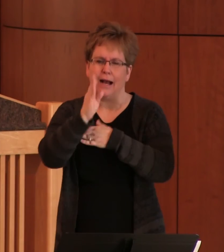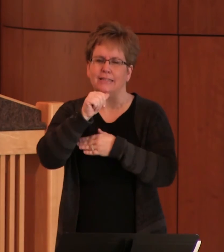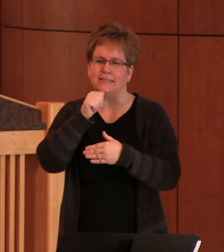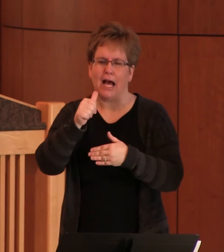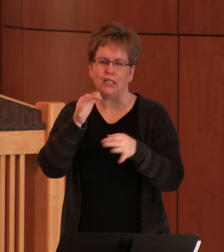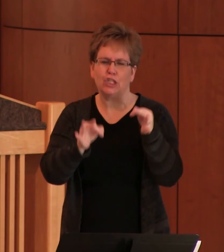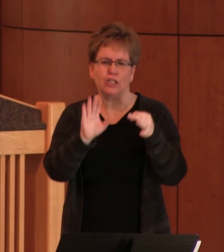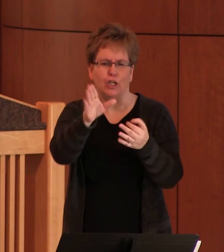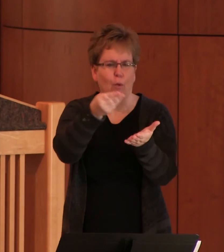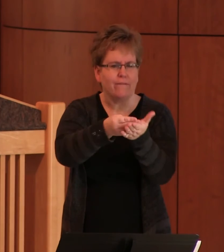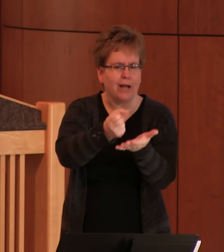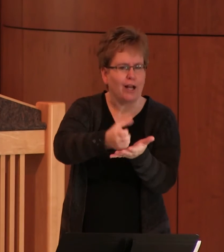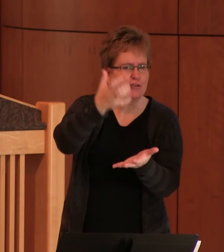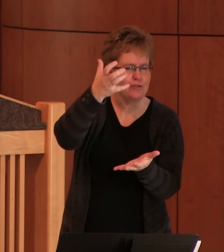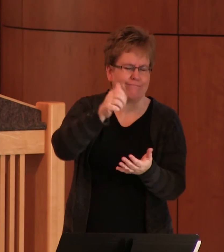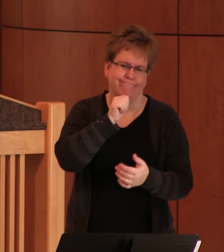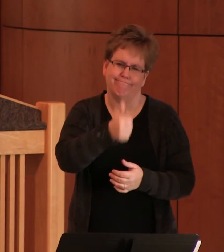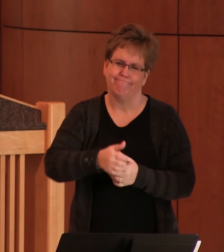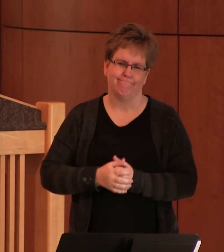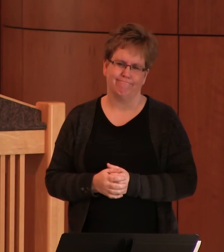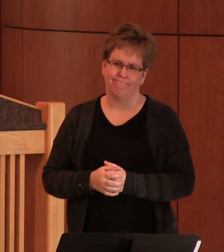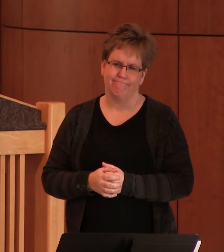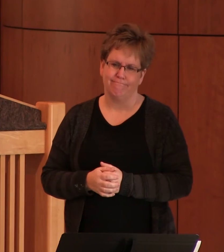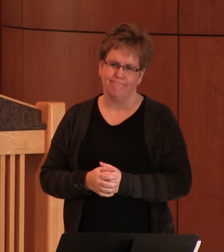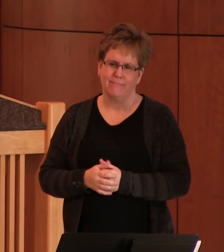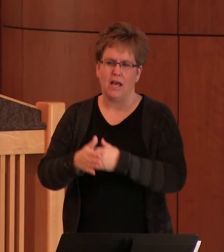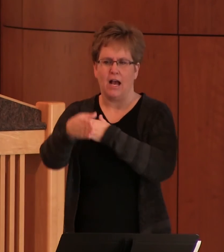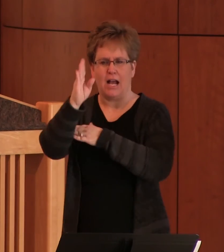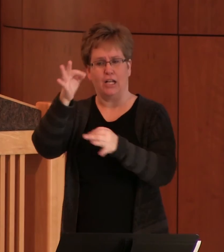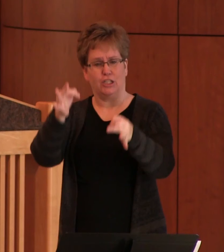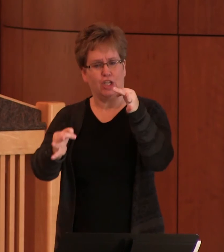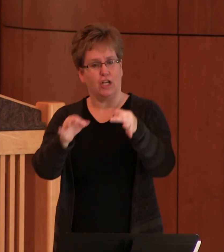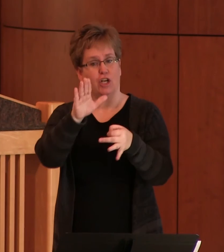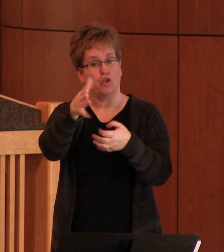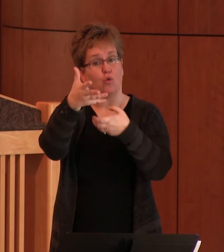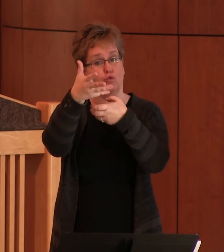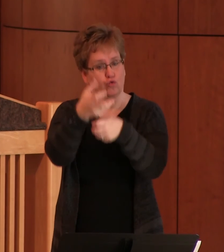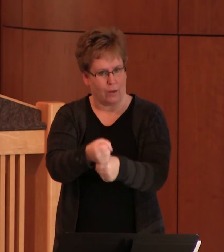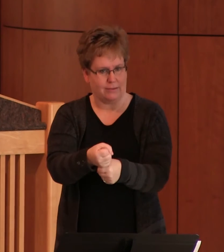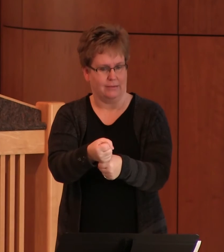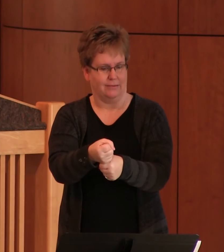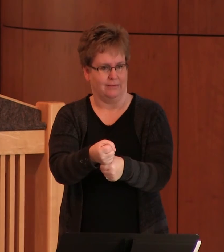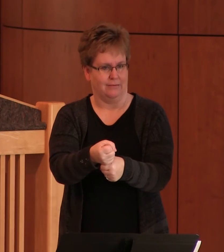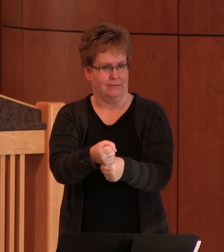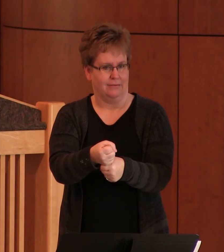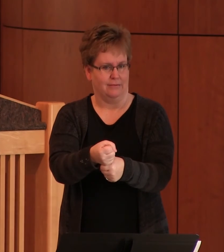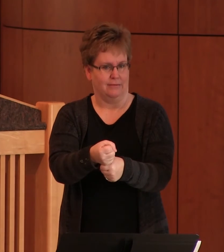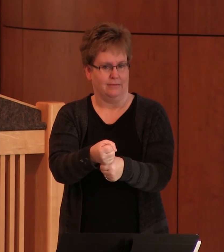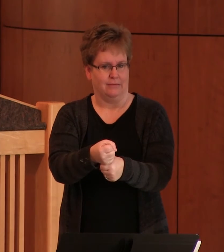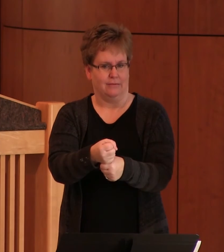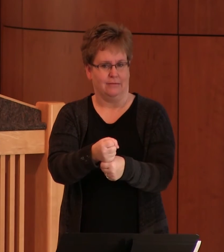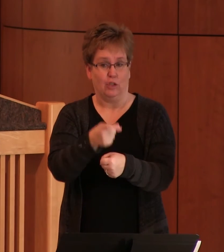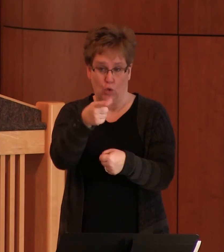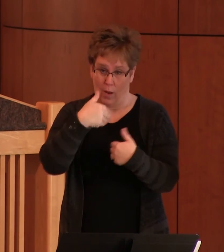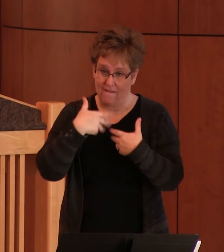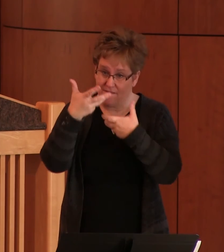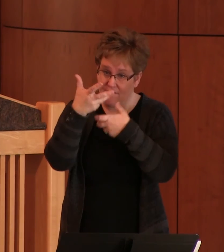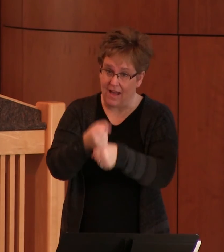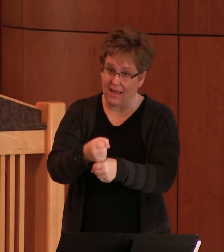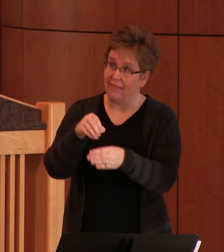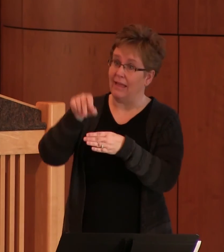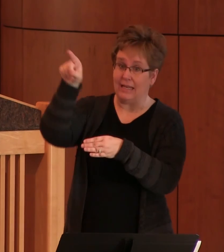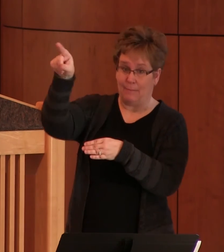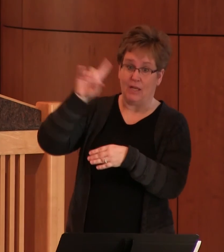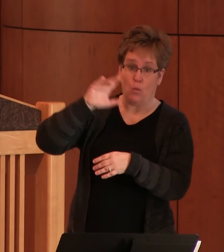on our investment that we make. It's about our trust in the King, about faith in the one whom will